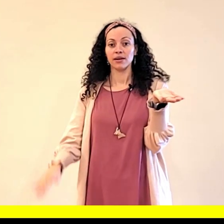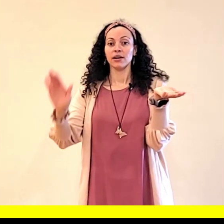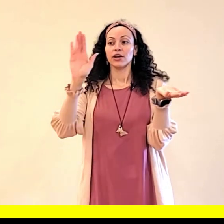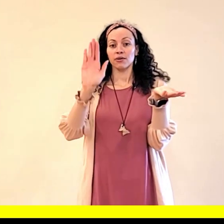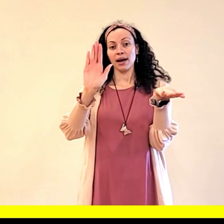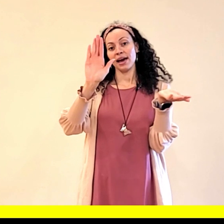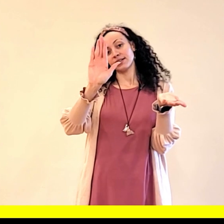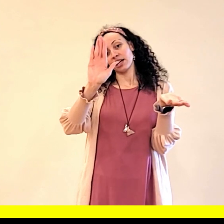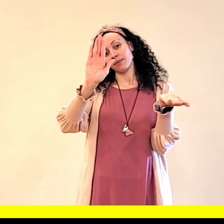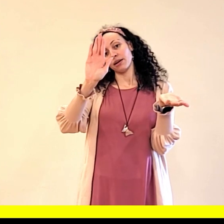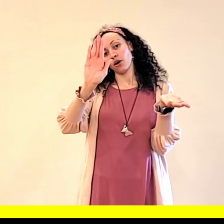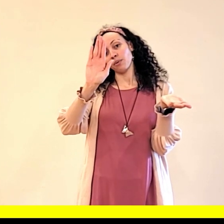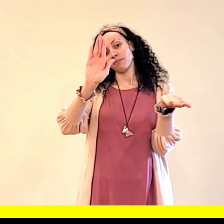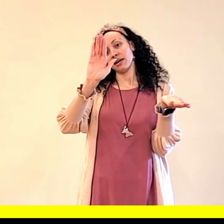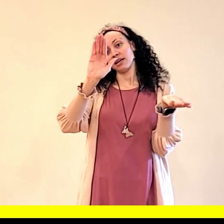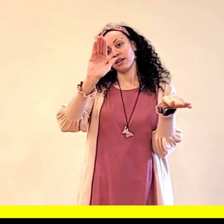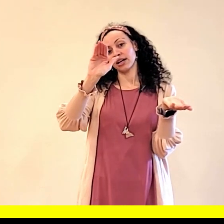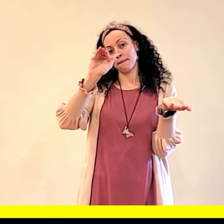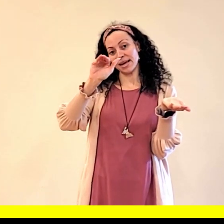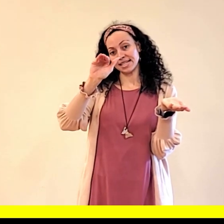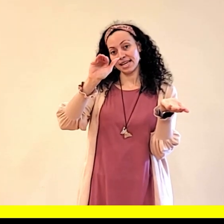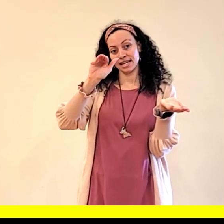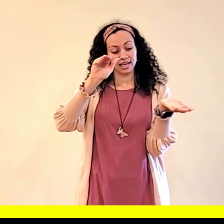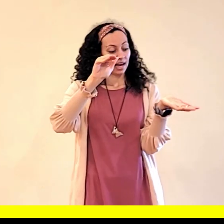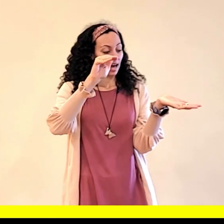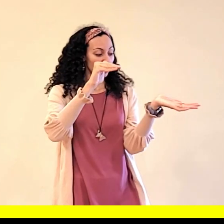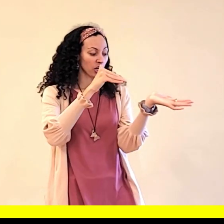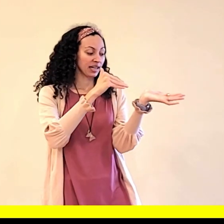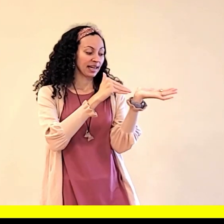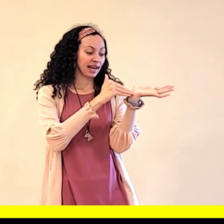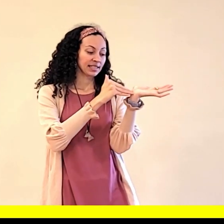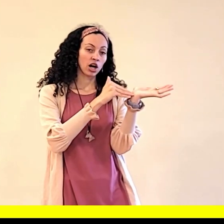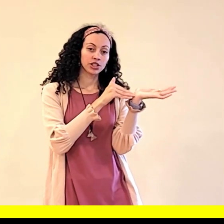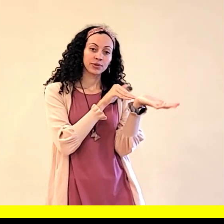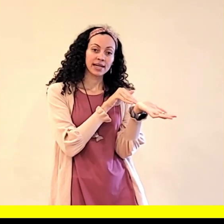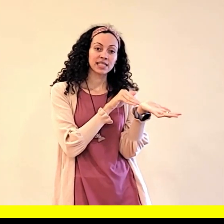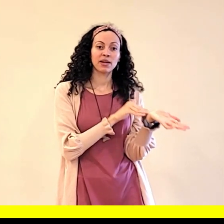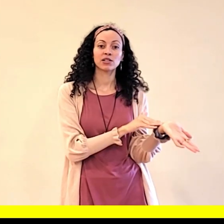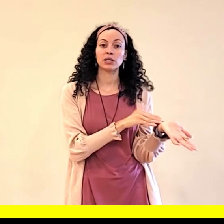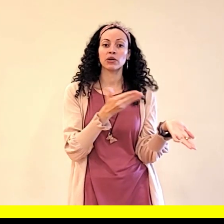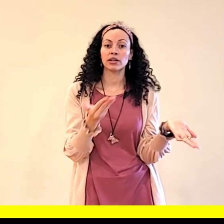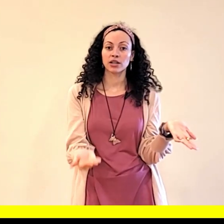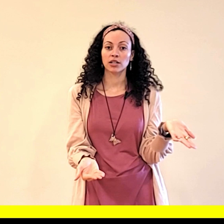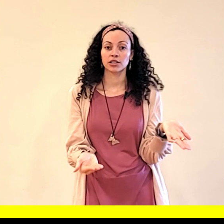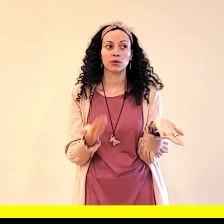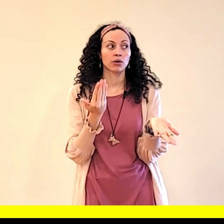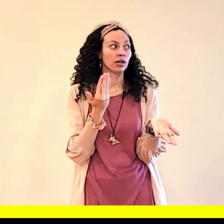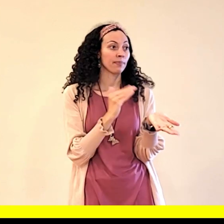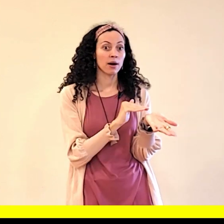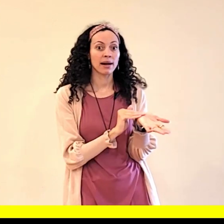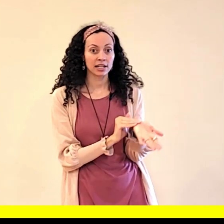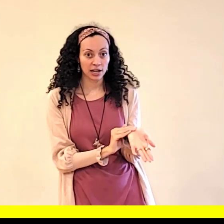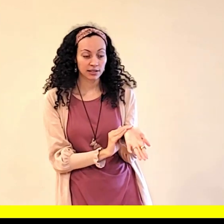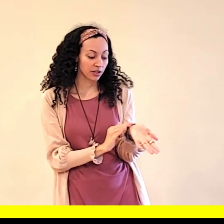up. Your right hand is going to be an open V, and you're going to bend it. And then you're going to connect it on your wrist, because when you go to the doctor